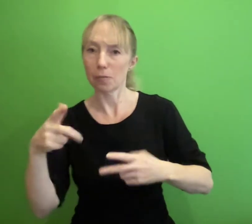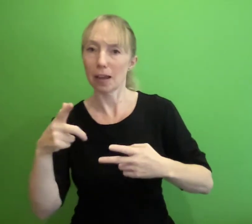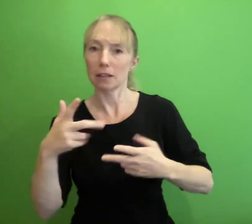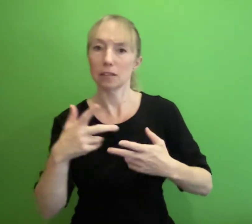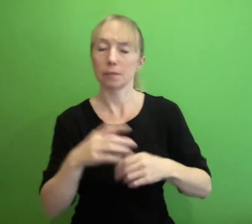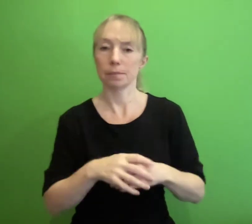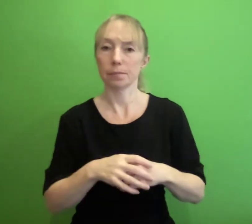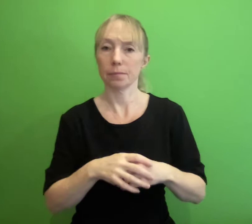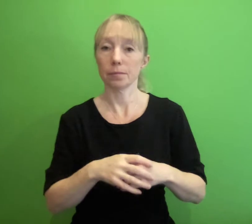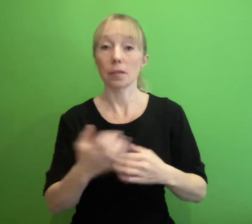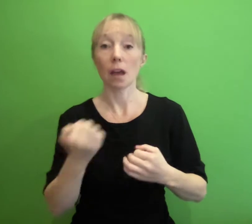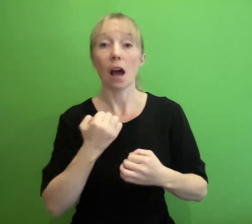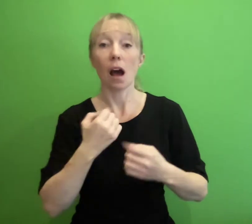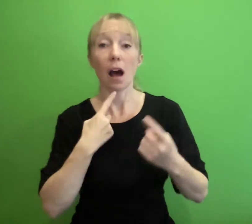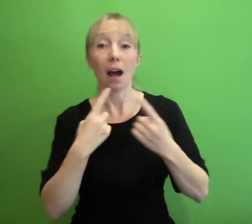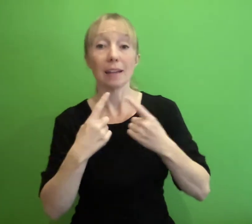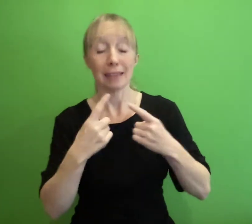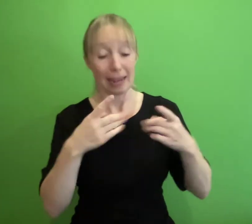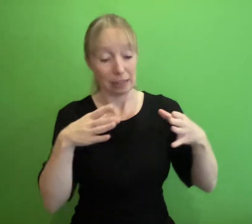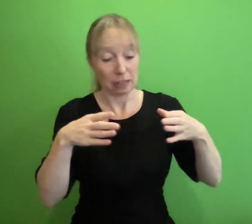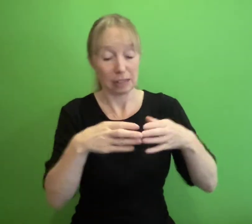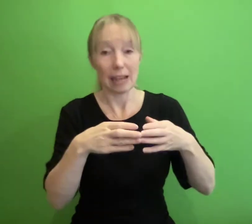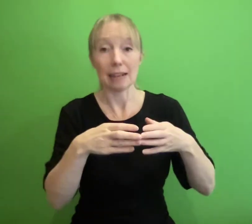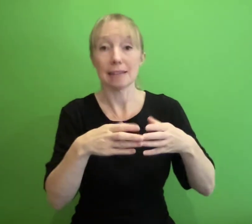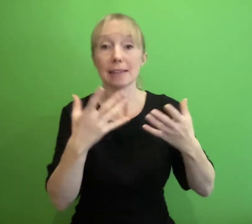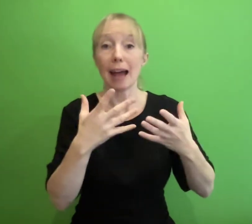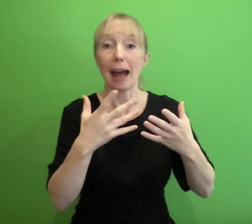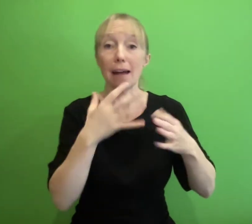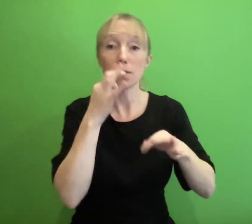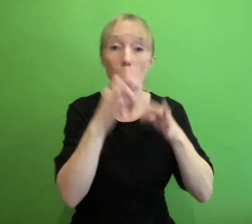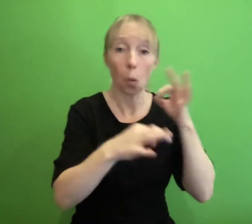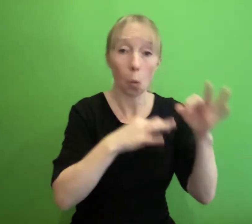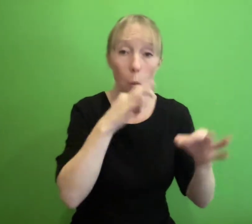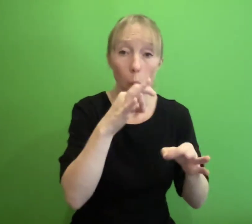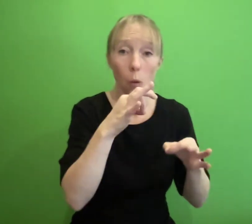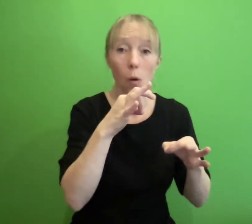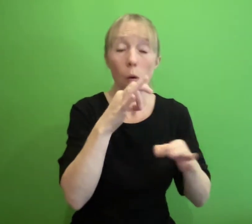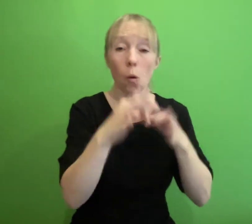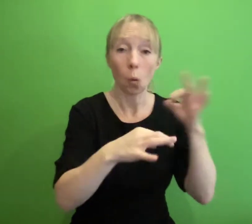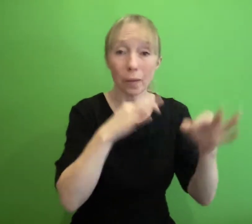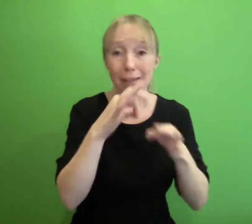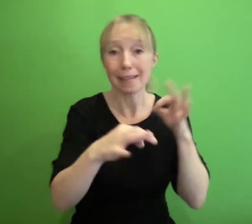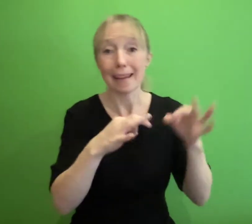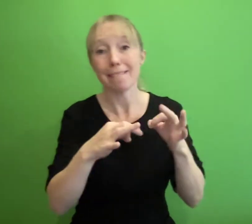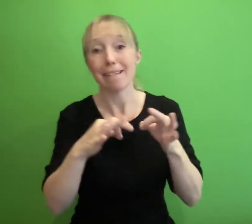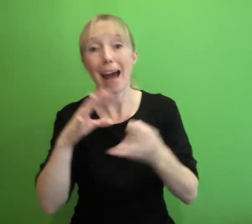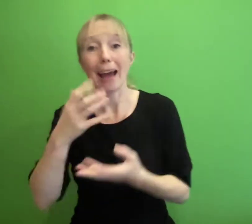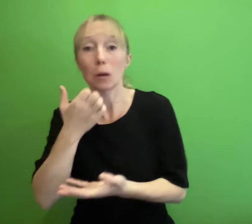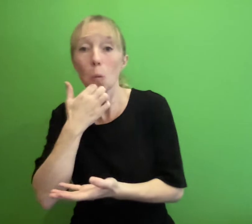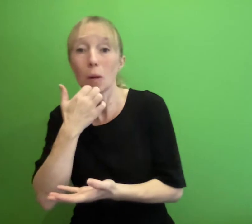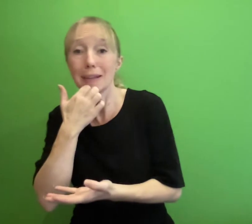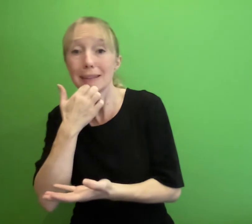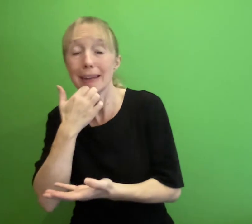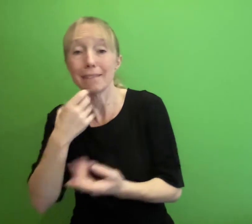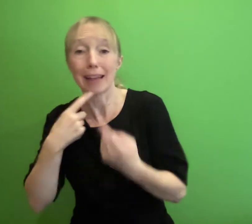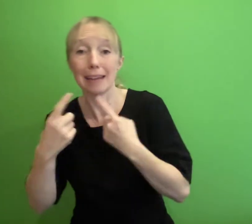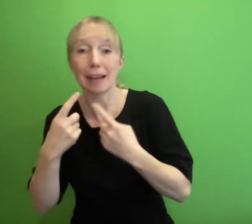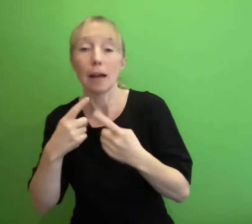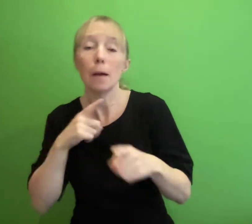Our datasets encompass both quantitative and qualitative data. Predominantly, quantitative data was